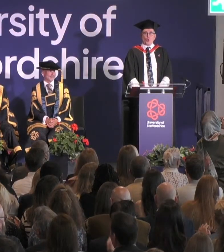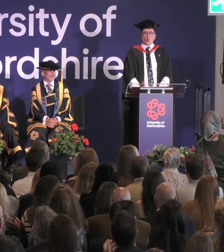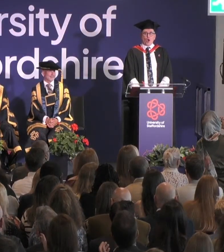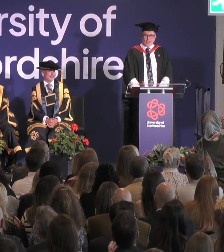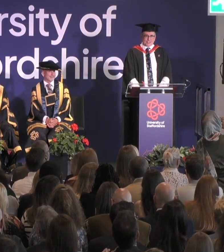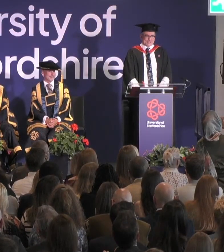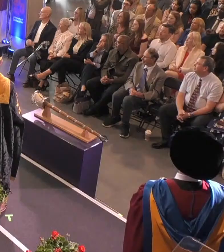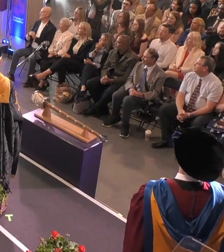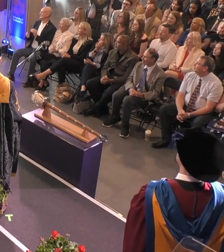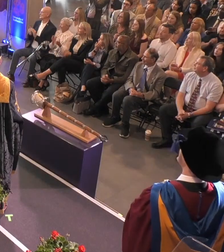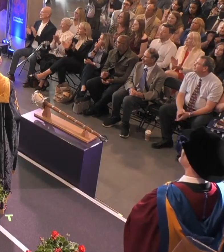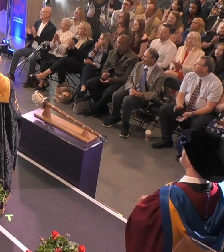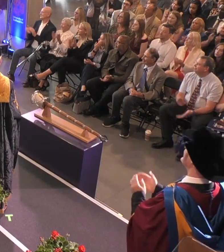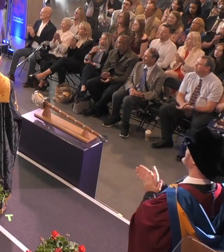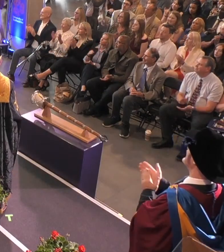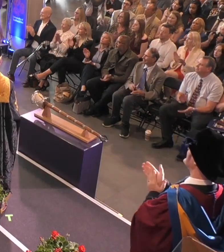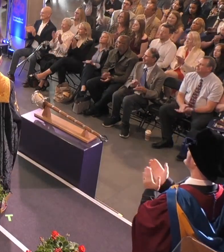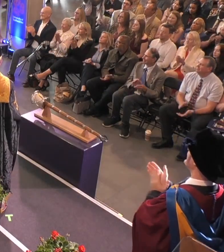Tegan Wallace.